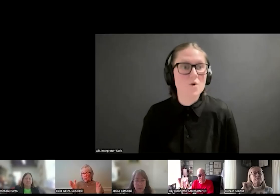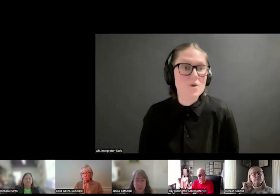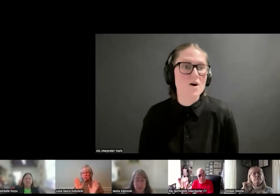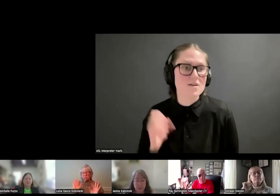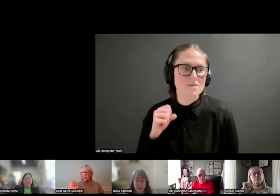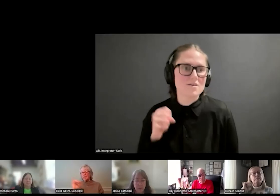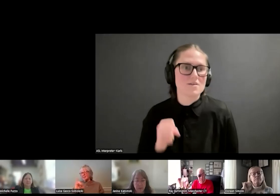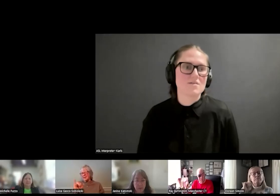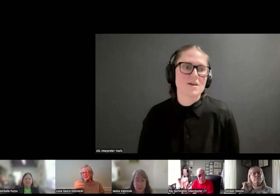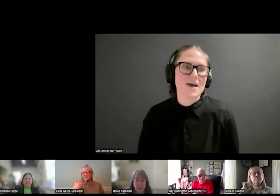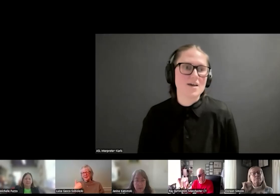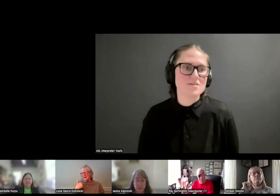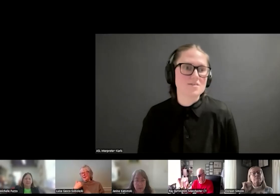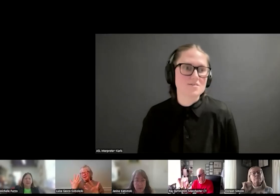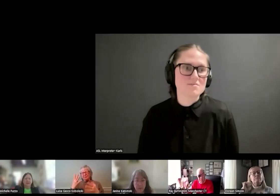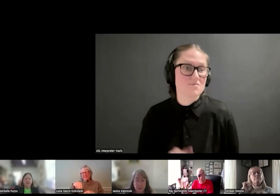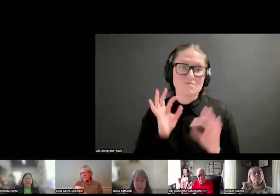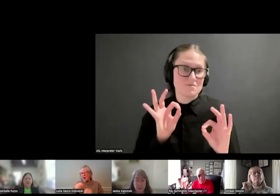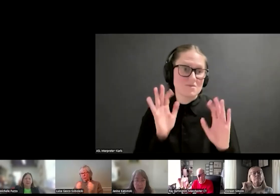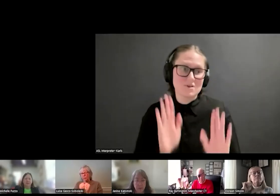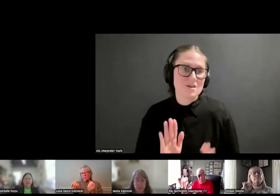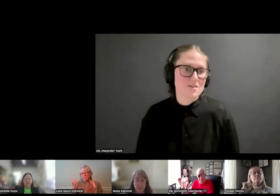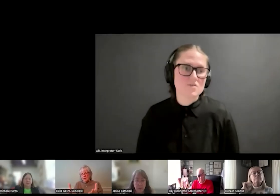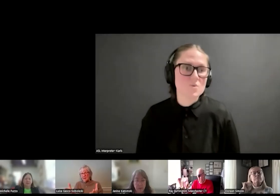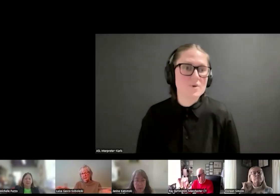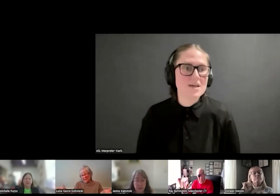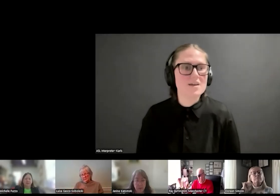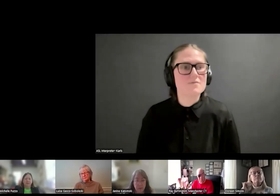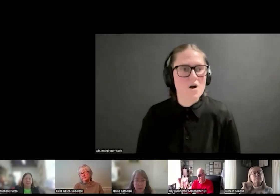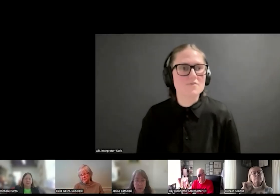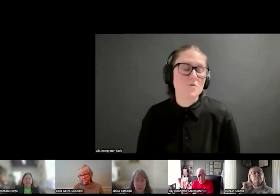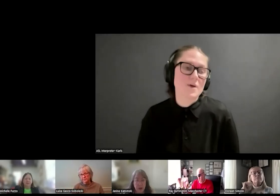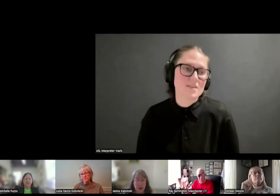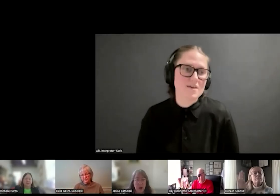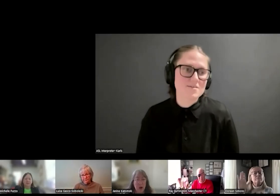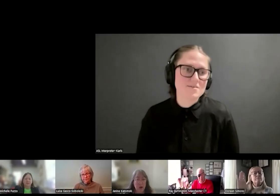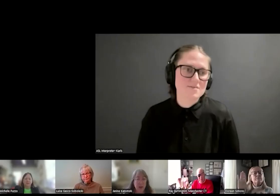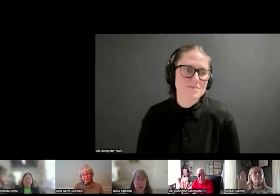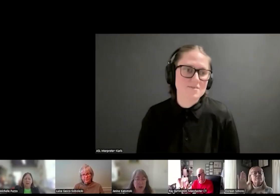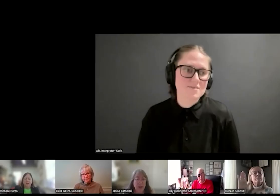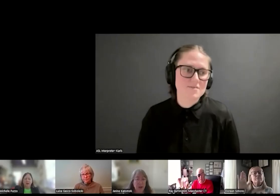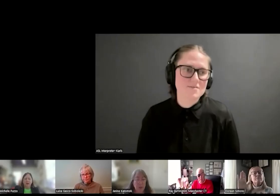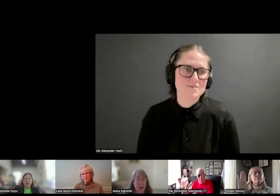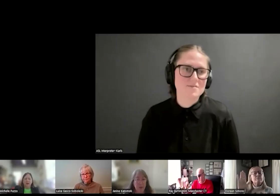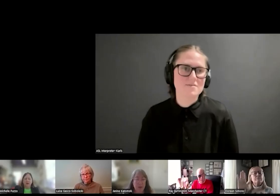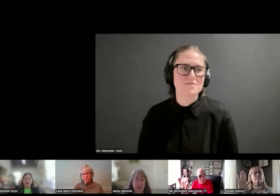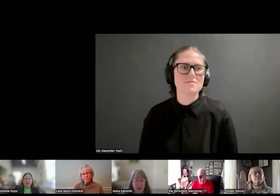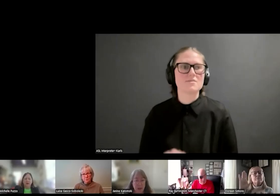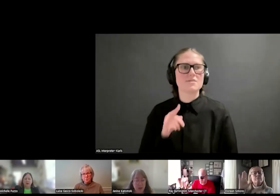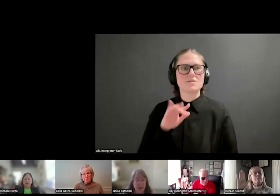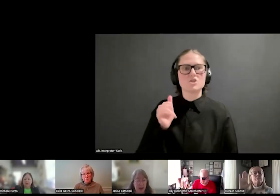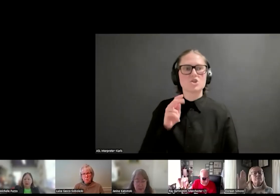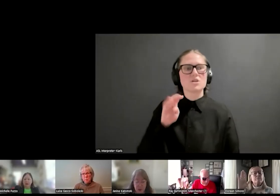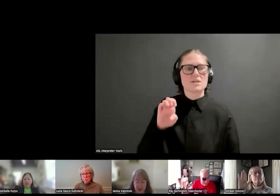us what we want. great. And so we've been getting involved with many things. Excuse That's- me, that's about great.